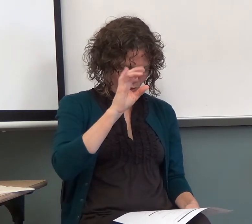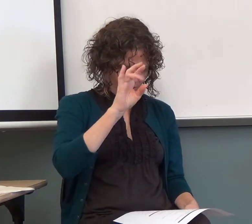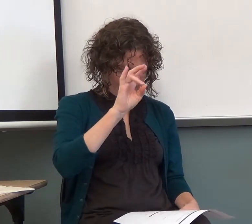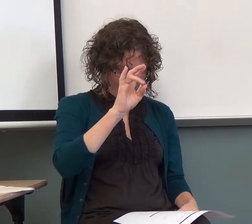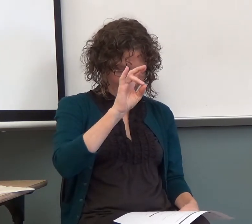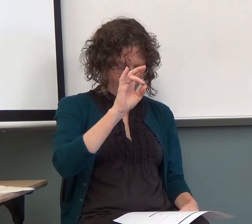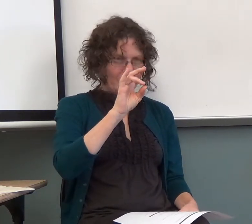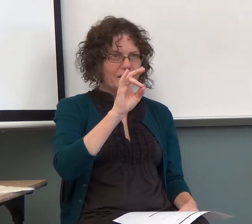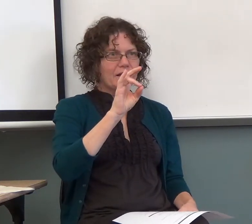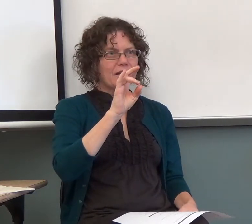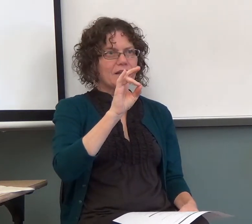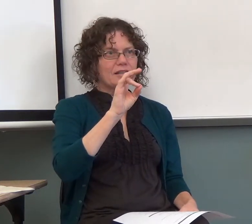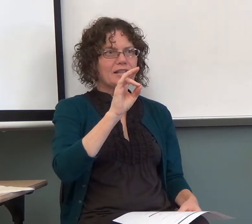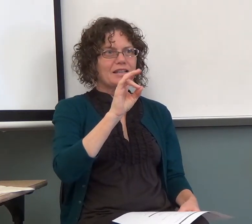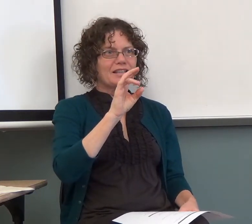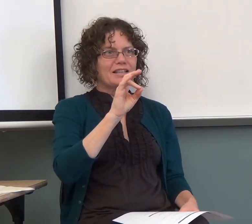together. Question?